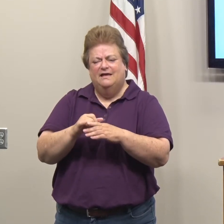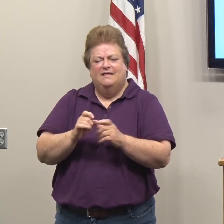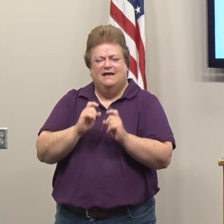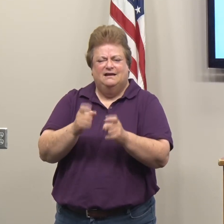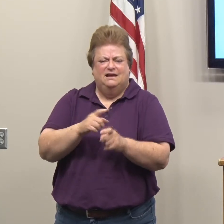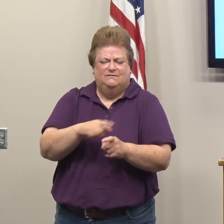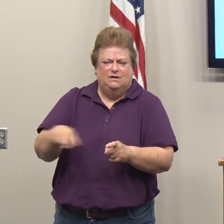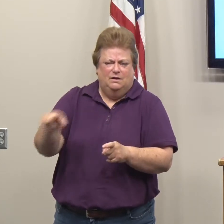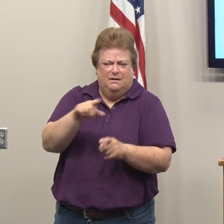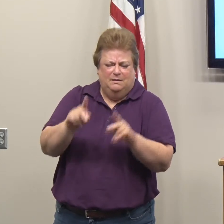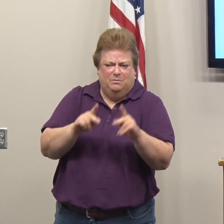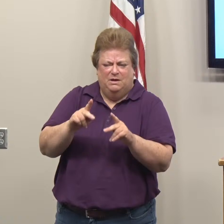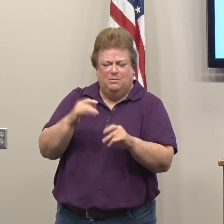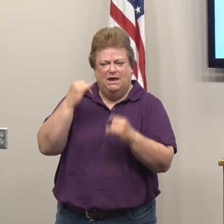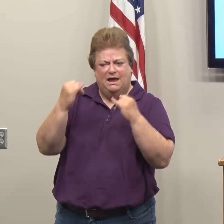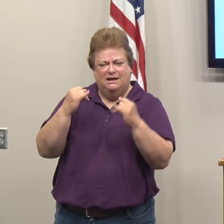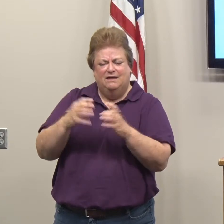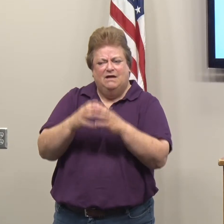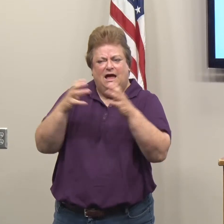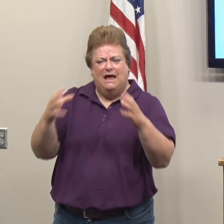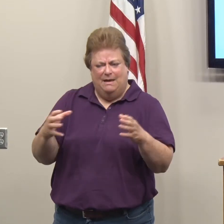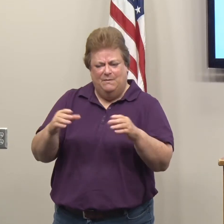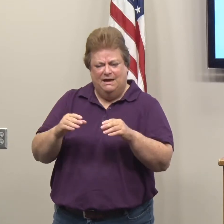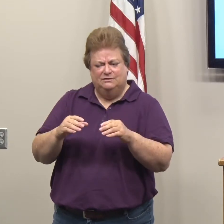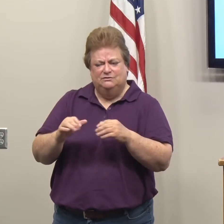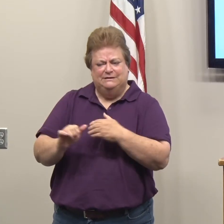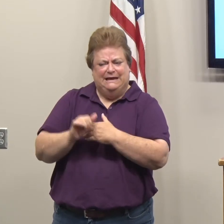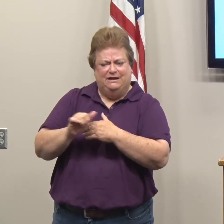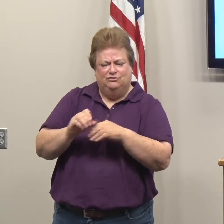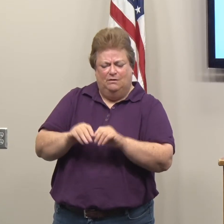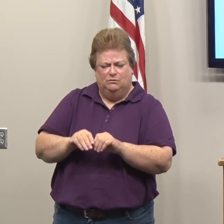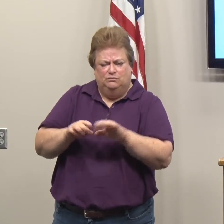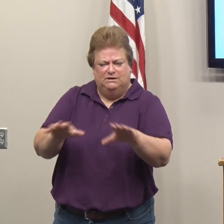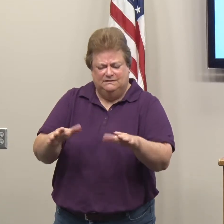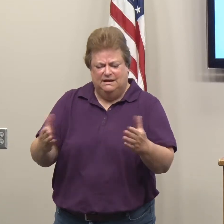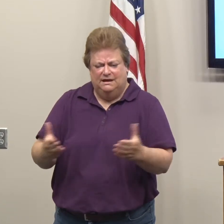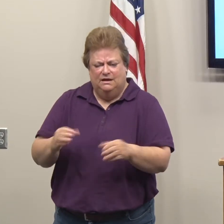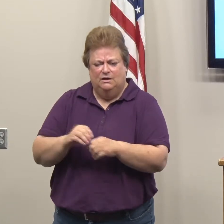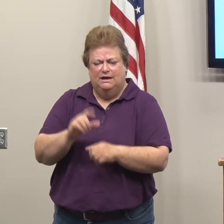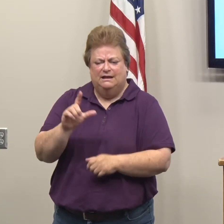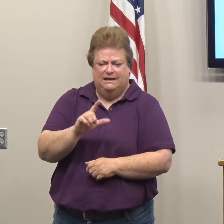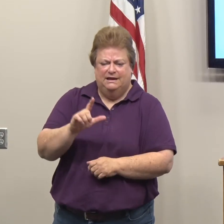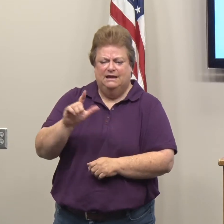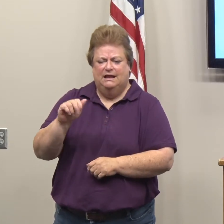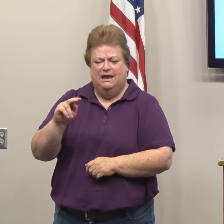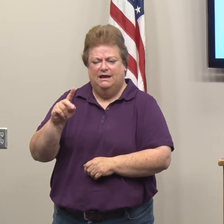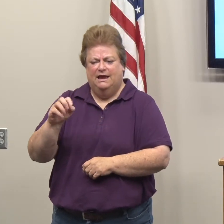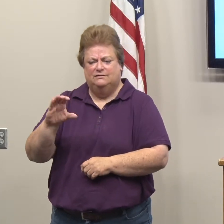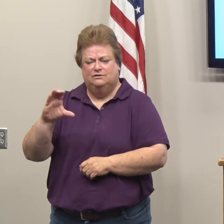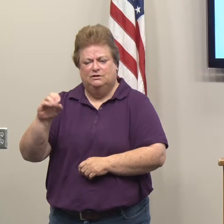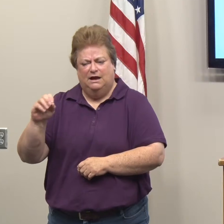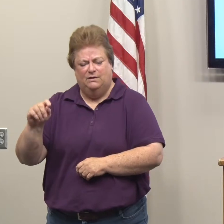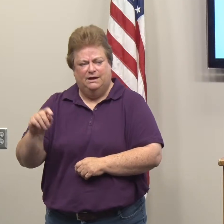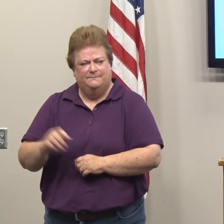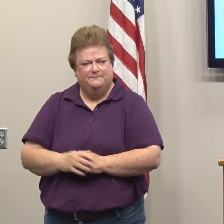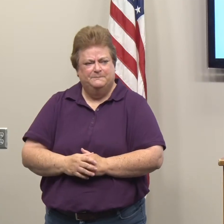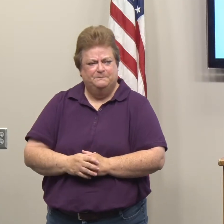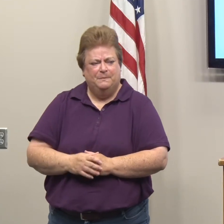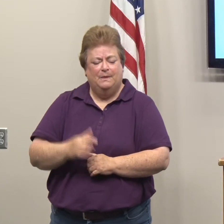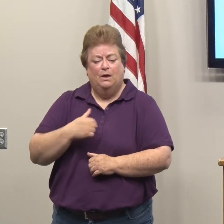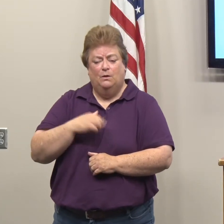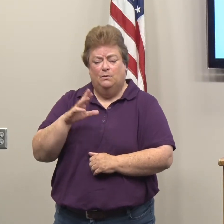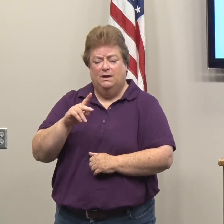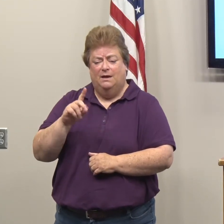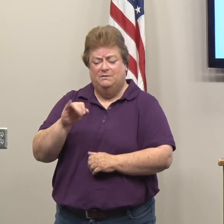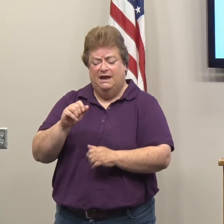residents an indication of the level of risk of spread of COVID-19 here in Lincoln and Lancaster County. We update this risk dial every